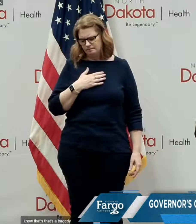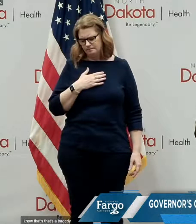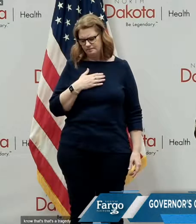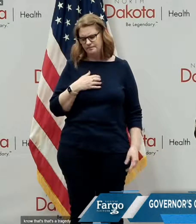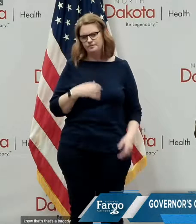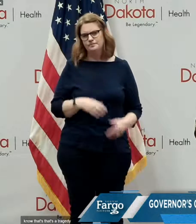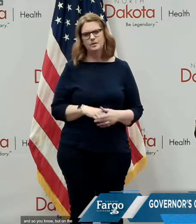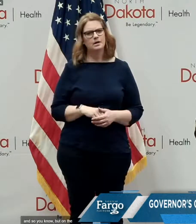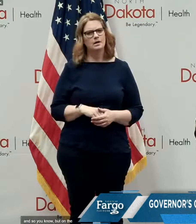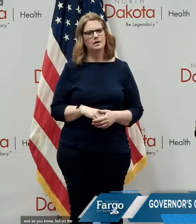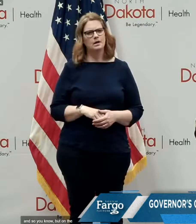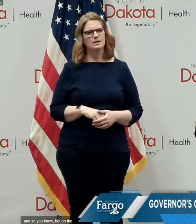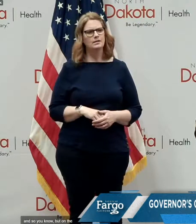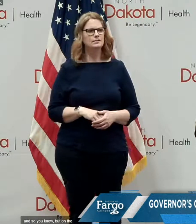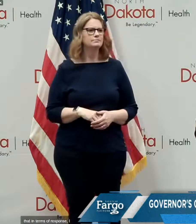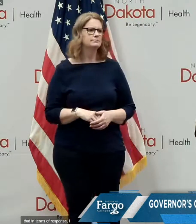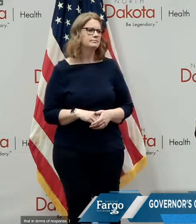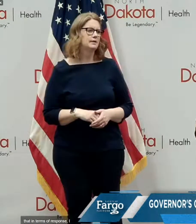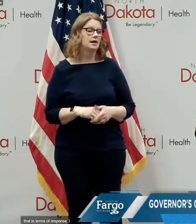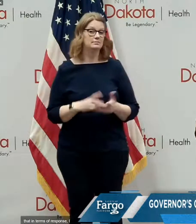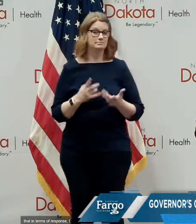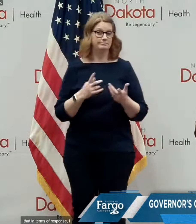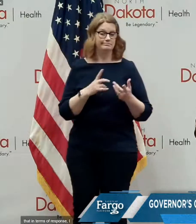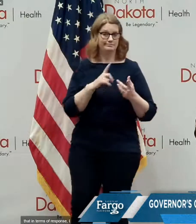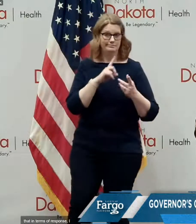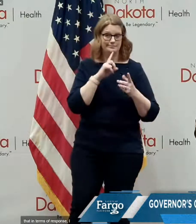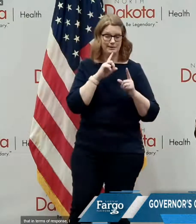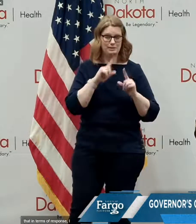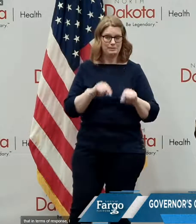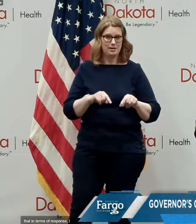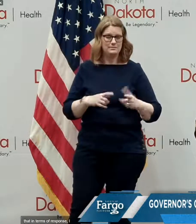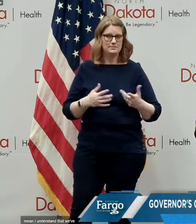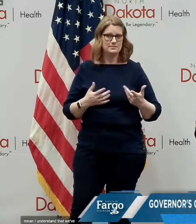then in terms of response, I mean, I understand that we've got, a